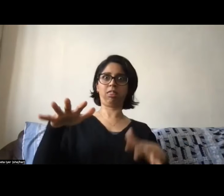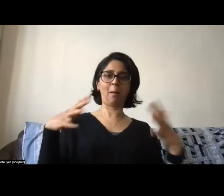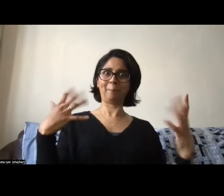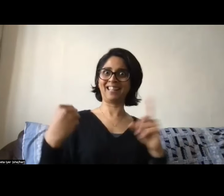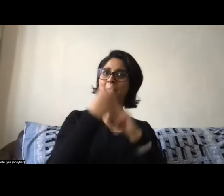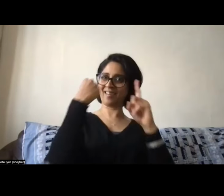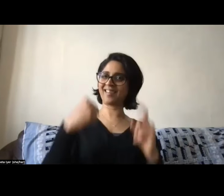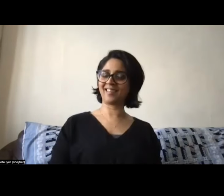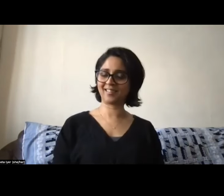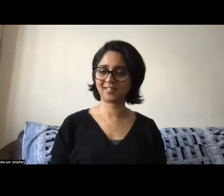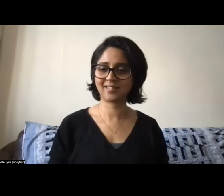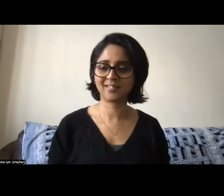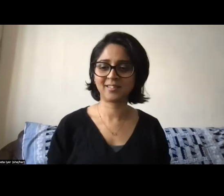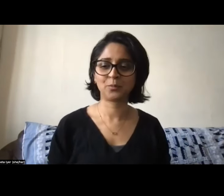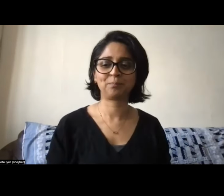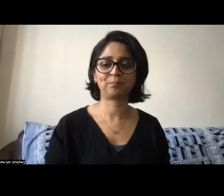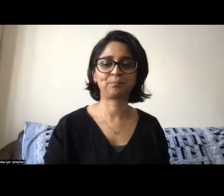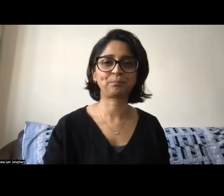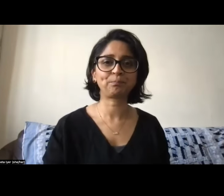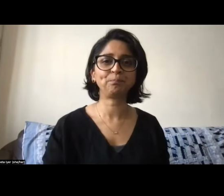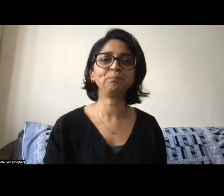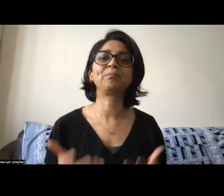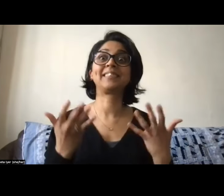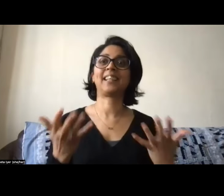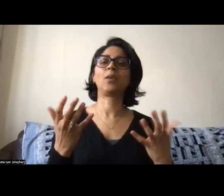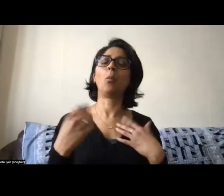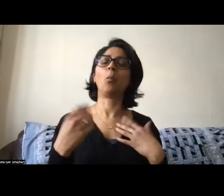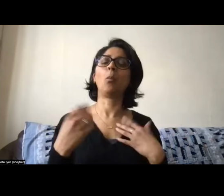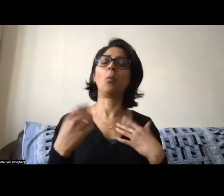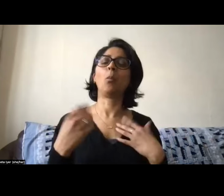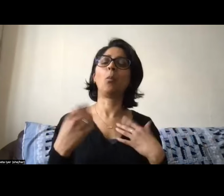been on a plane just to come to the UK to get married.